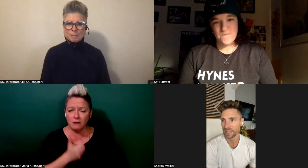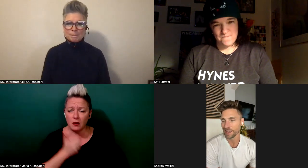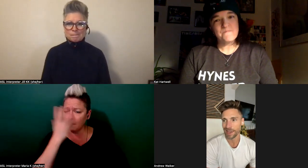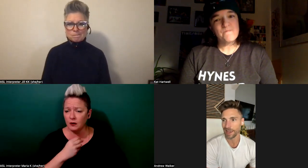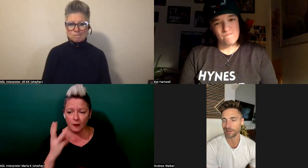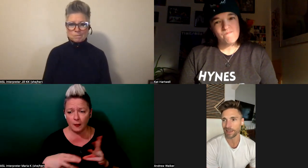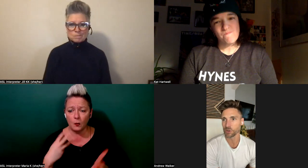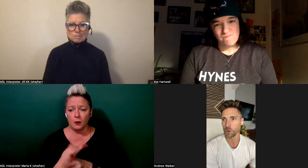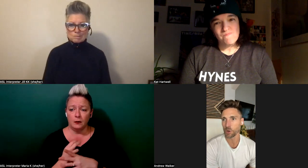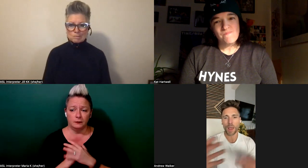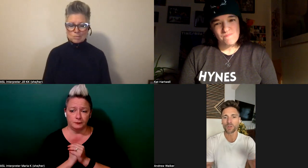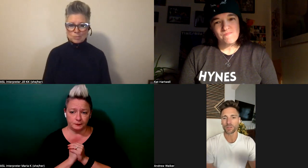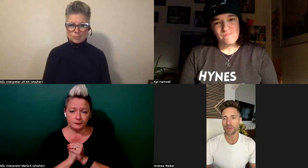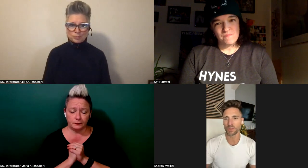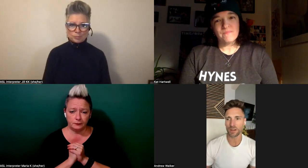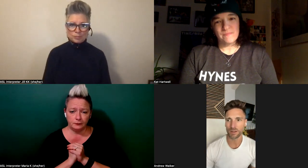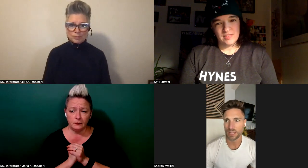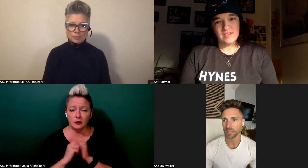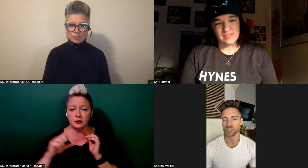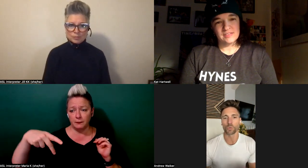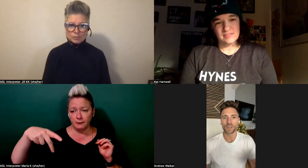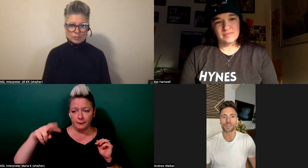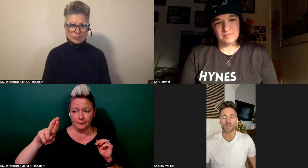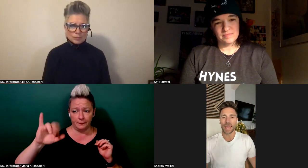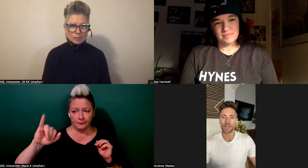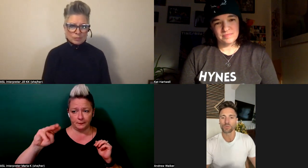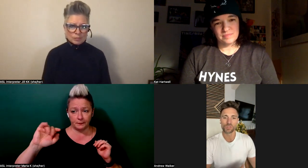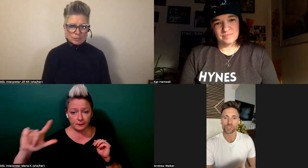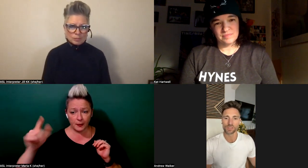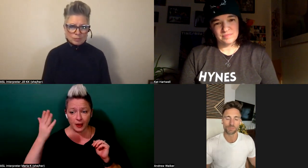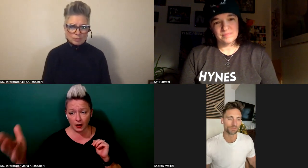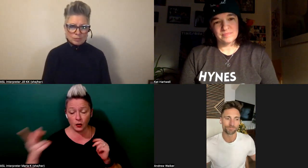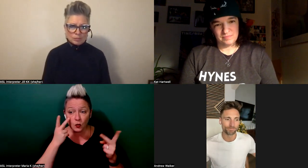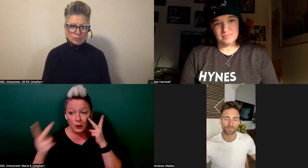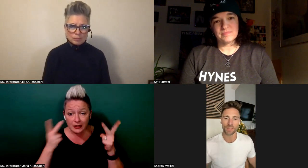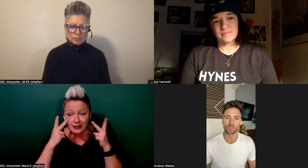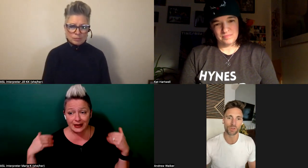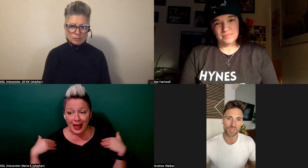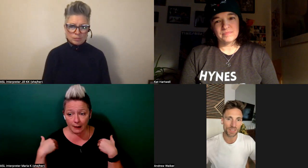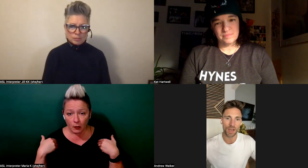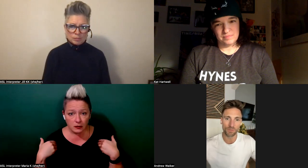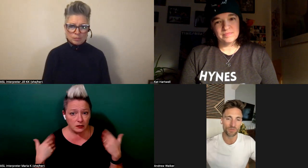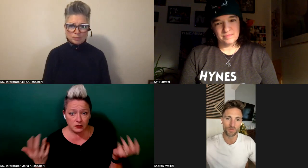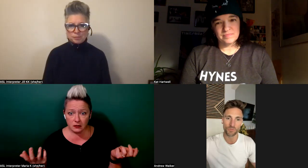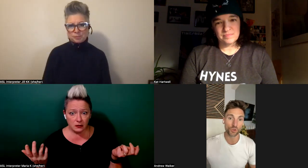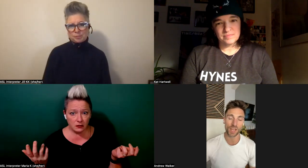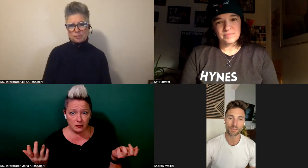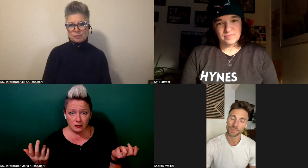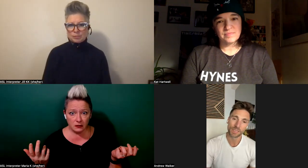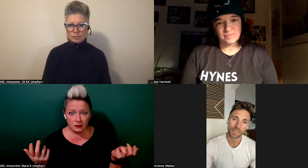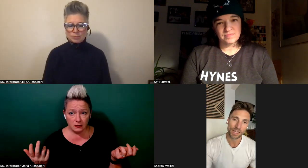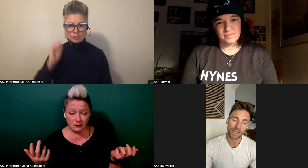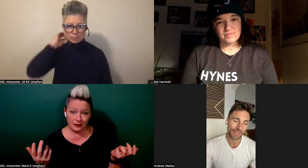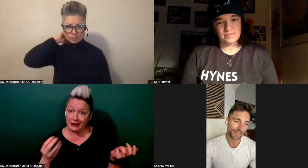world. And it's so primal out there because you're witnessing animals just at the mercy of the food